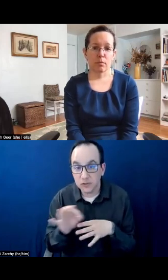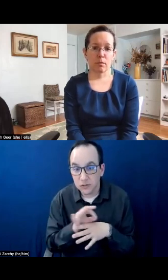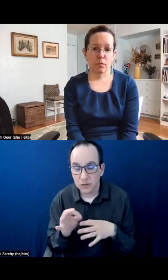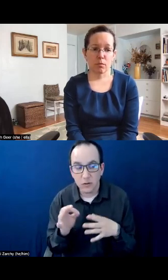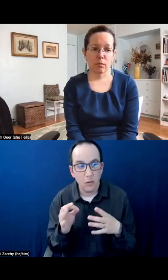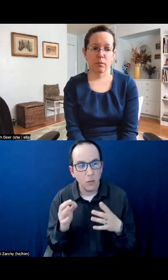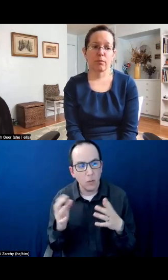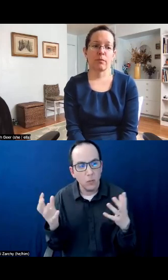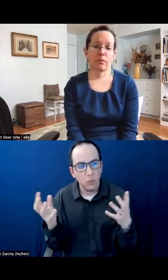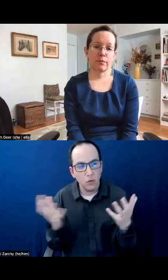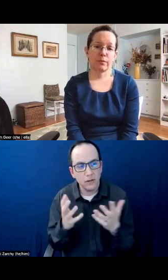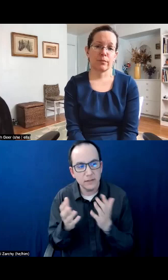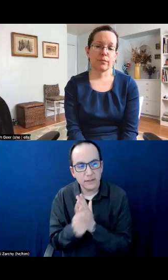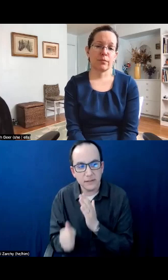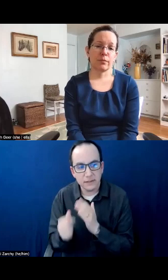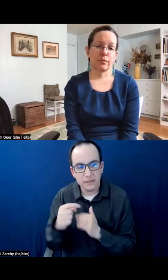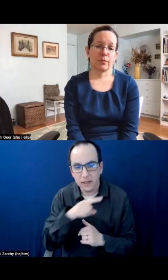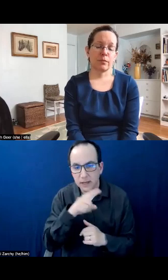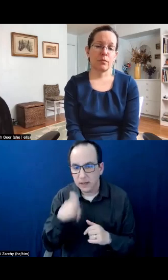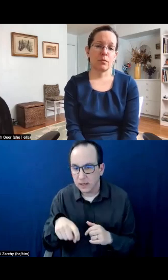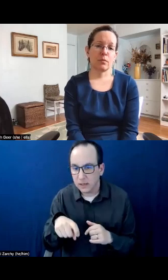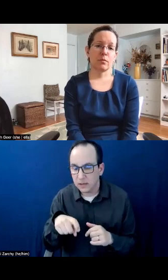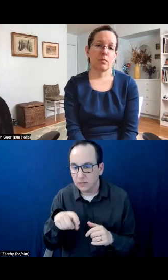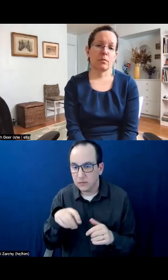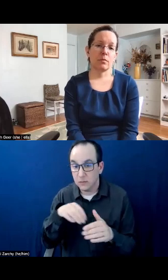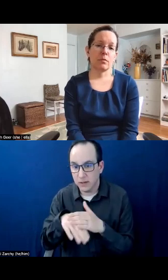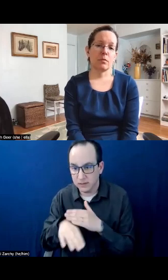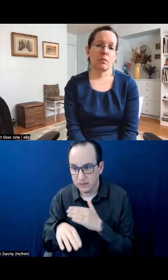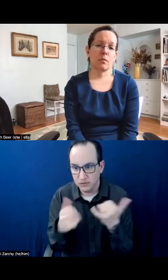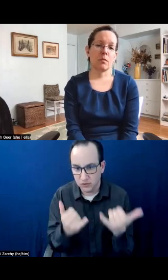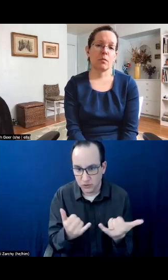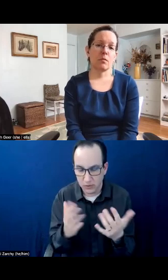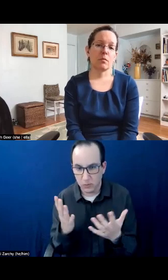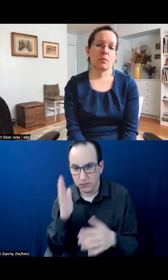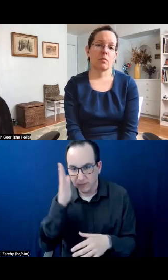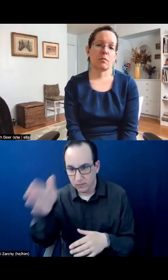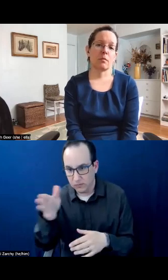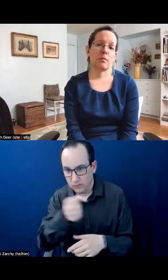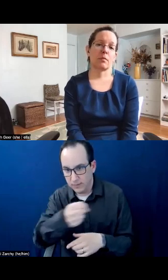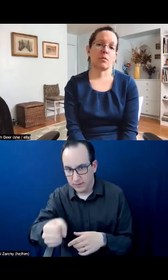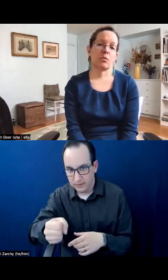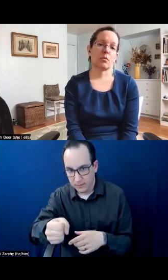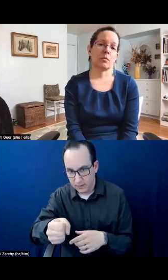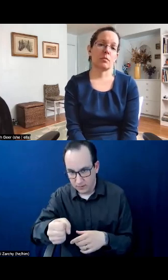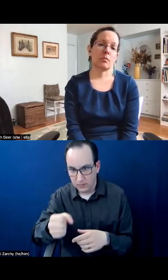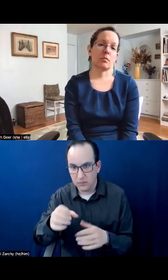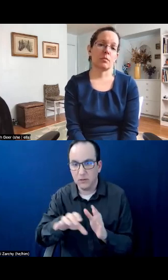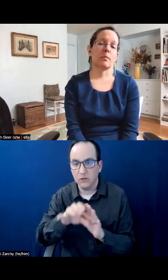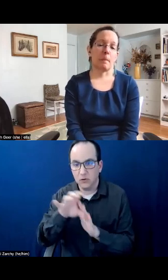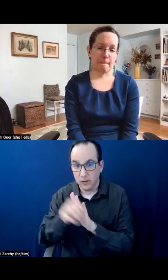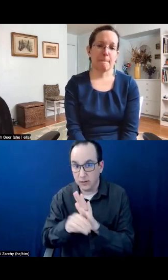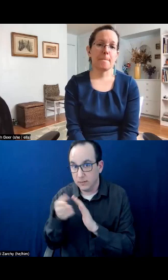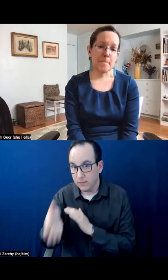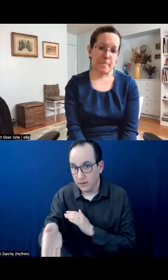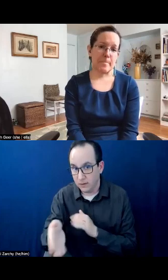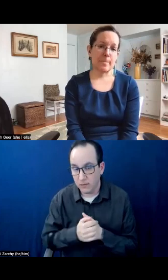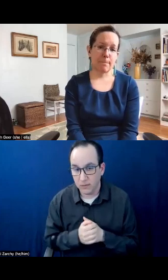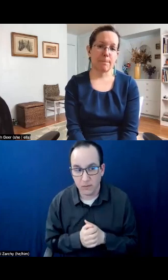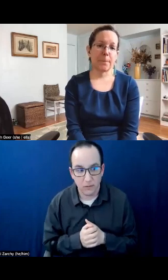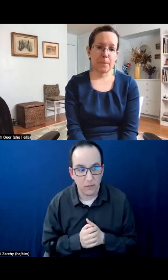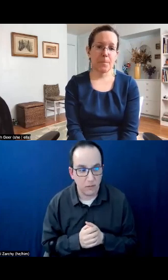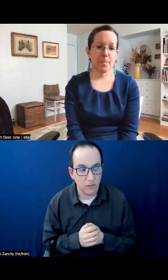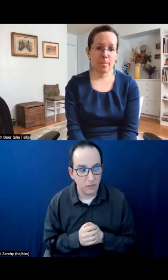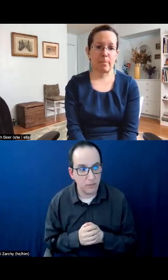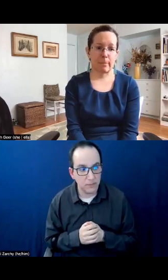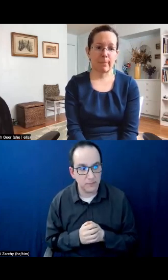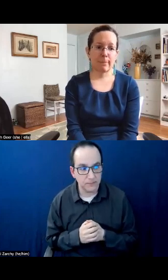And you can think about this in terms of functions. What type of skills does the student currently have, or what will they need if were they to